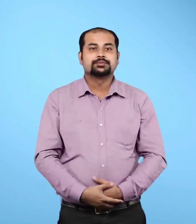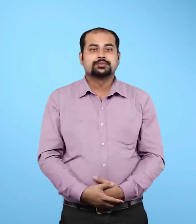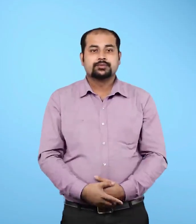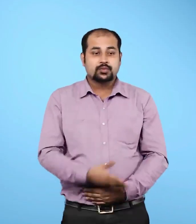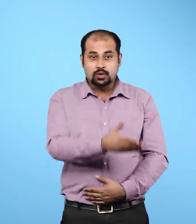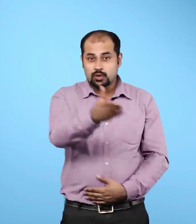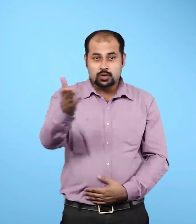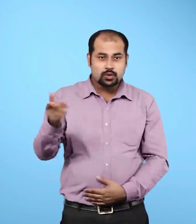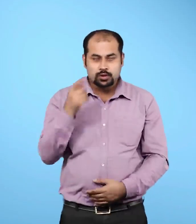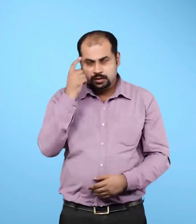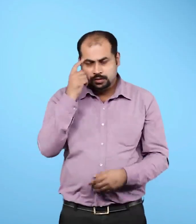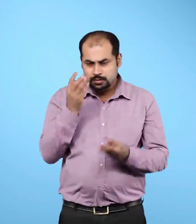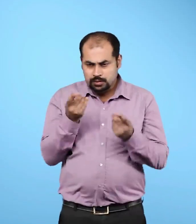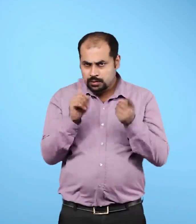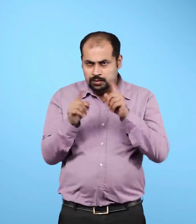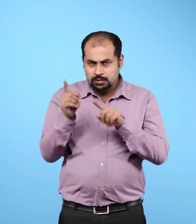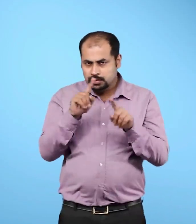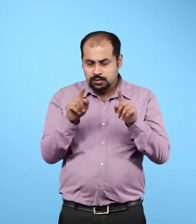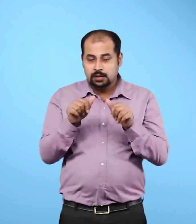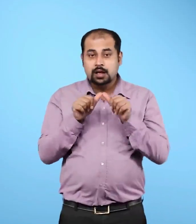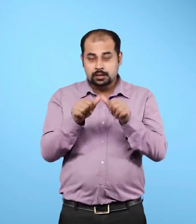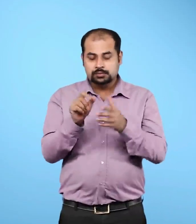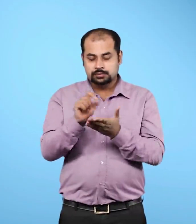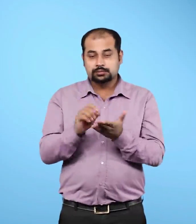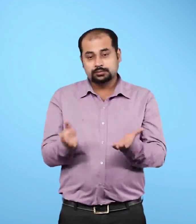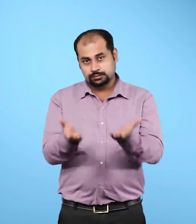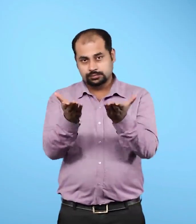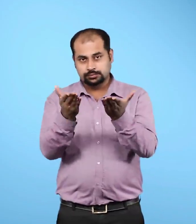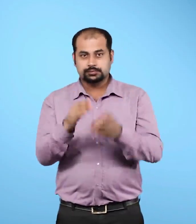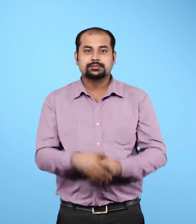in both columns for writing answers.